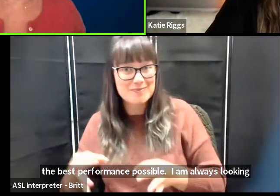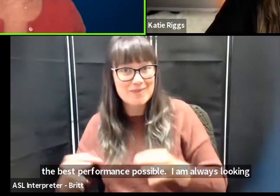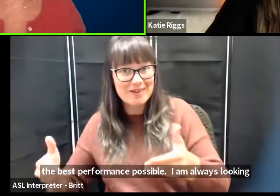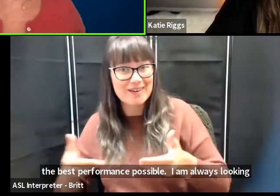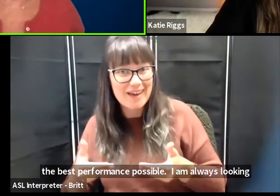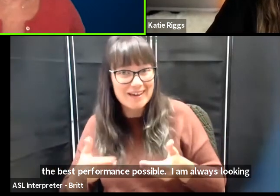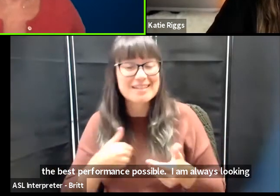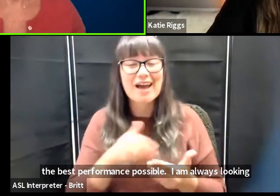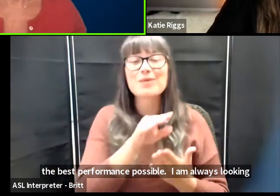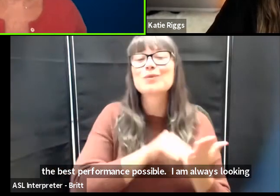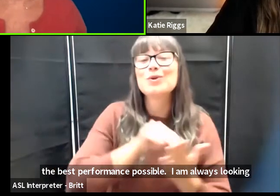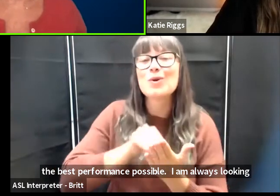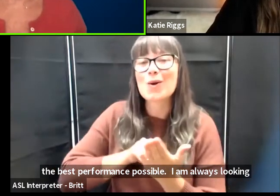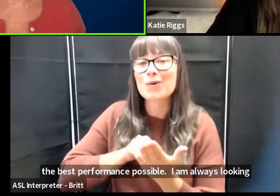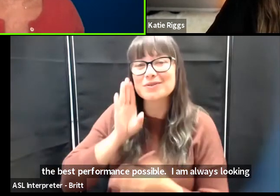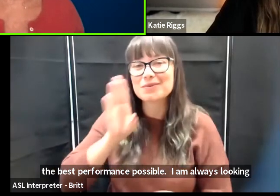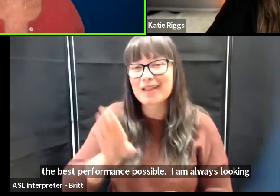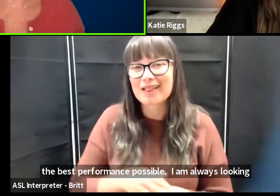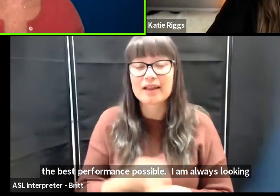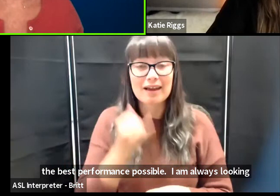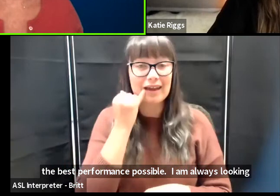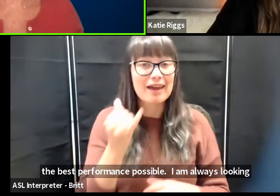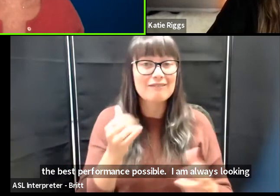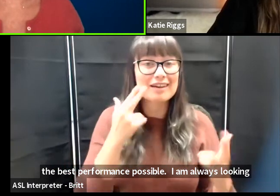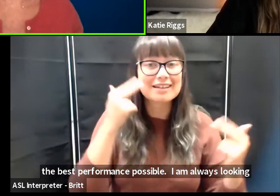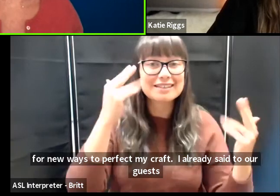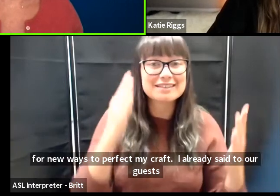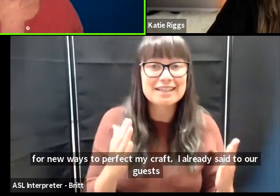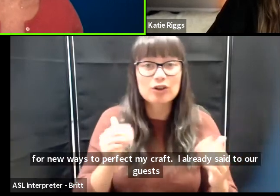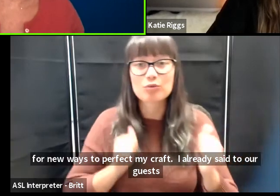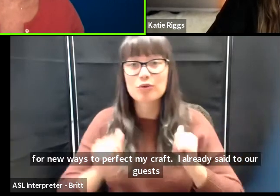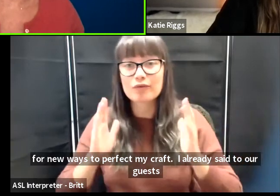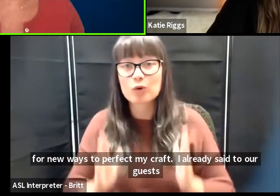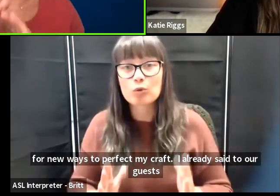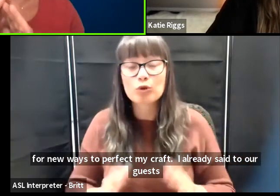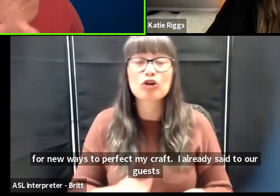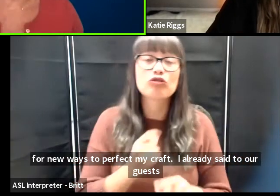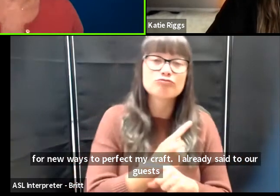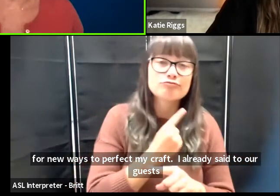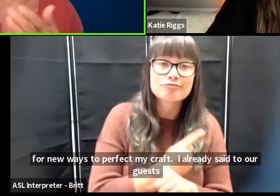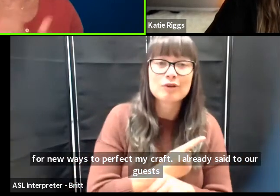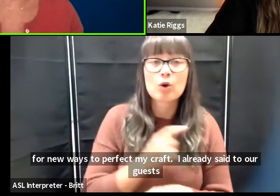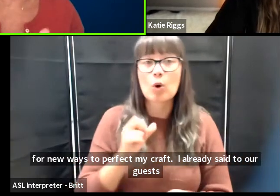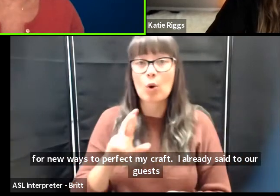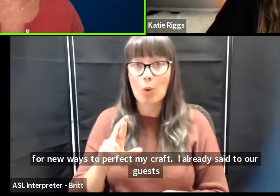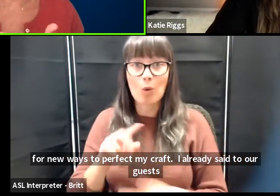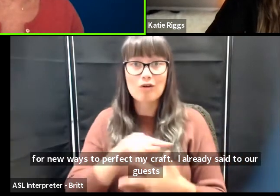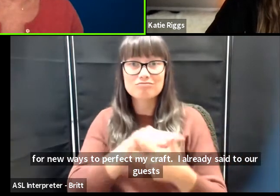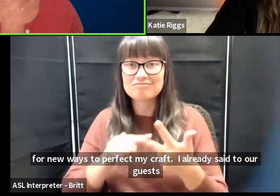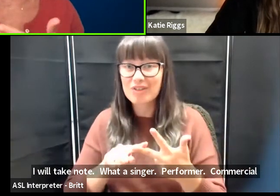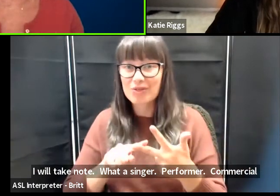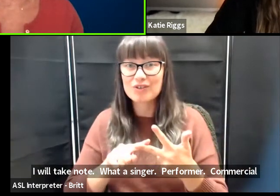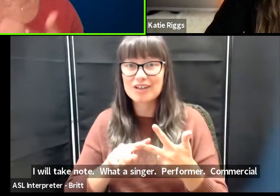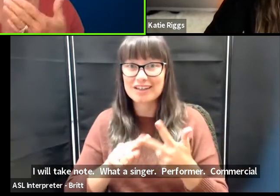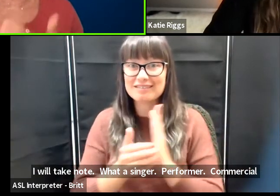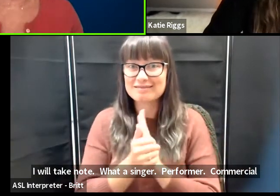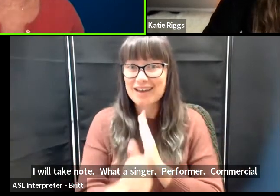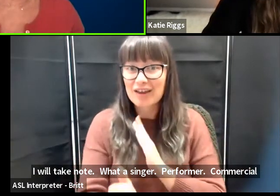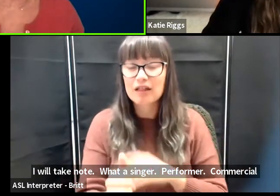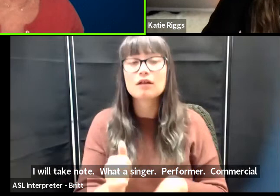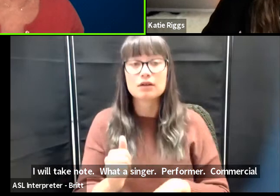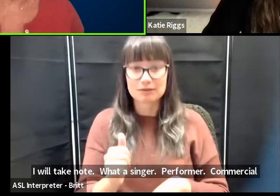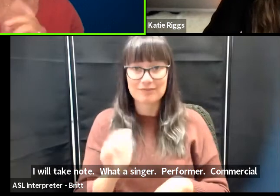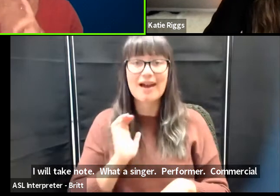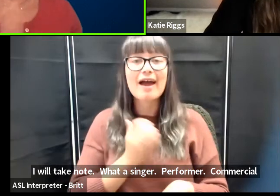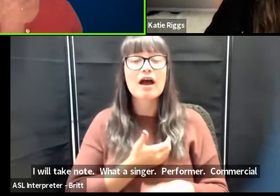be taking notes. Whether you're a singer, a performer, a commercial actor, or even a triple threat, our guest today will walk us through some